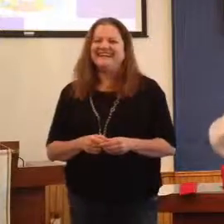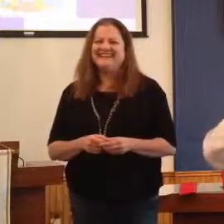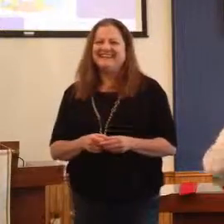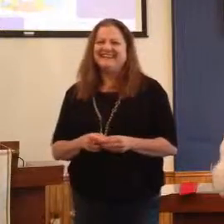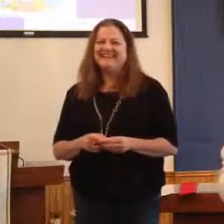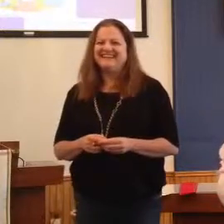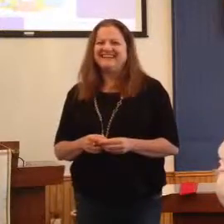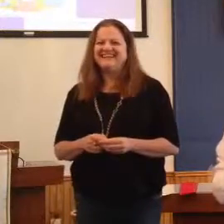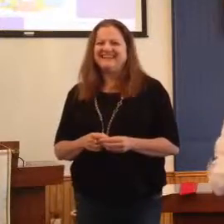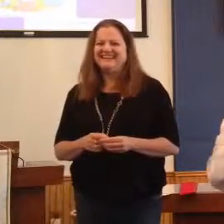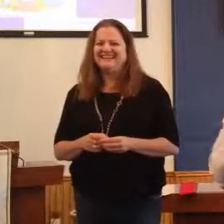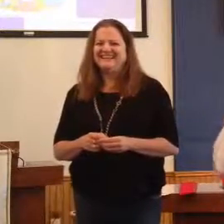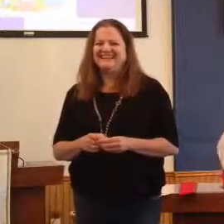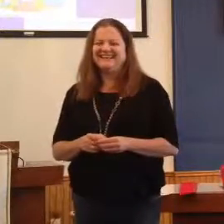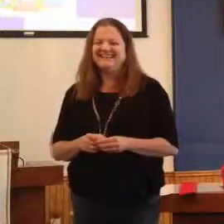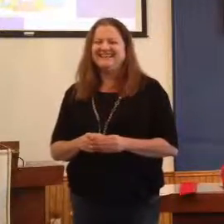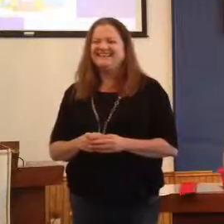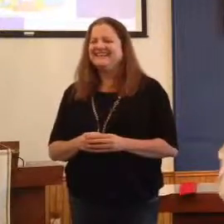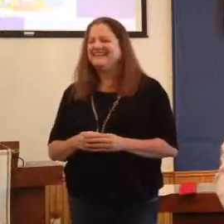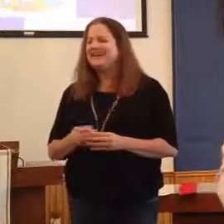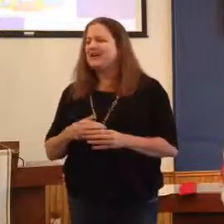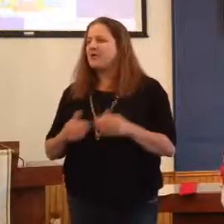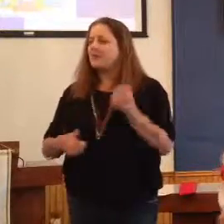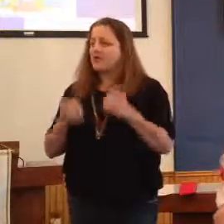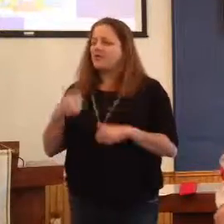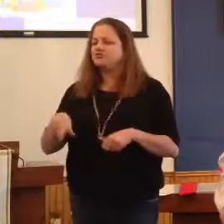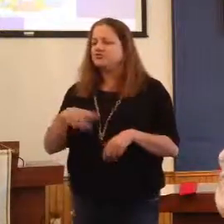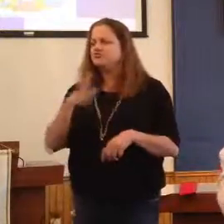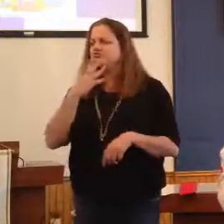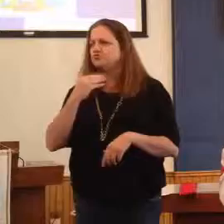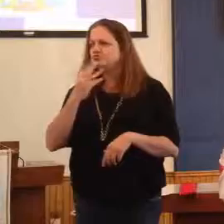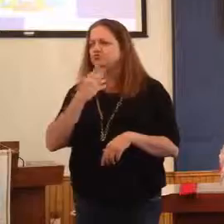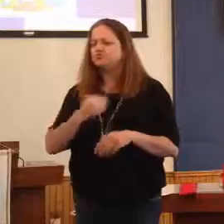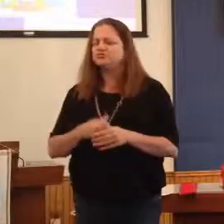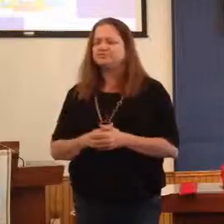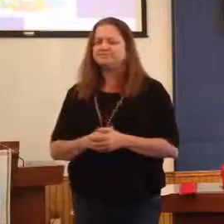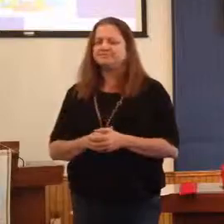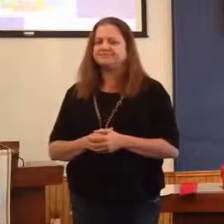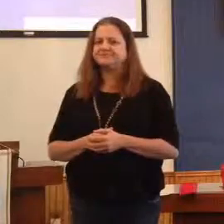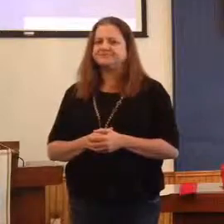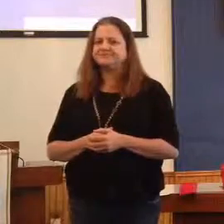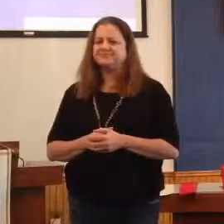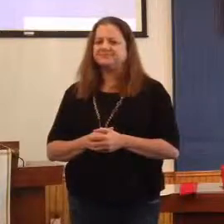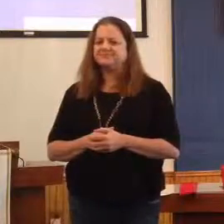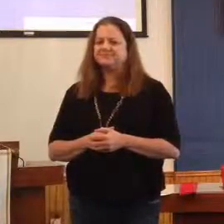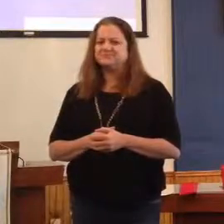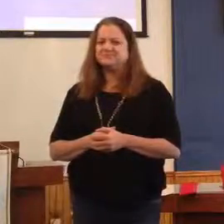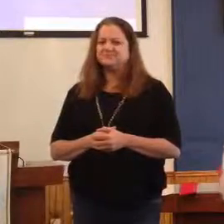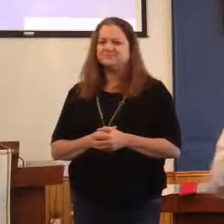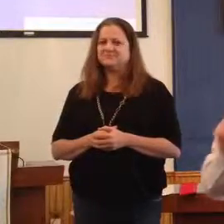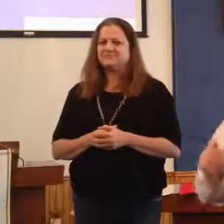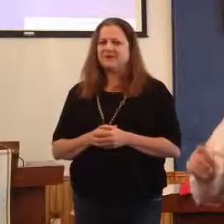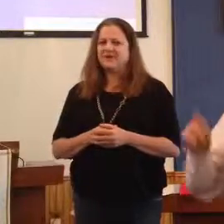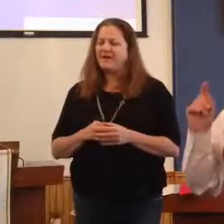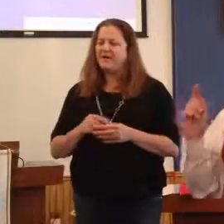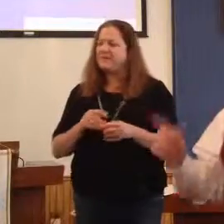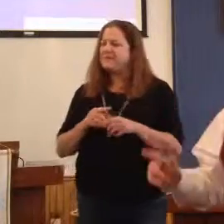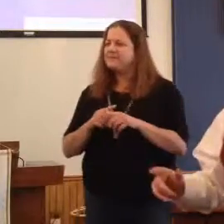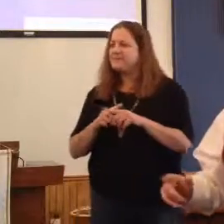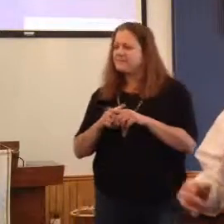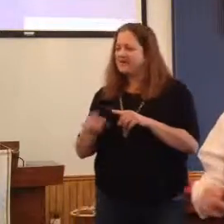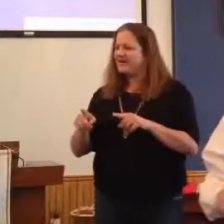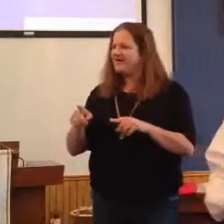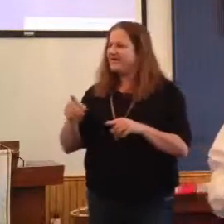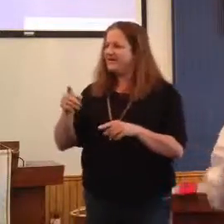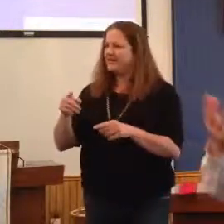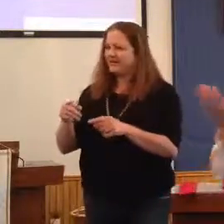All the known world. Most of them were Jews. But they could not understand each